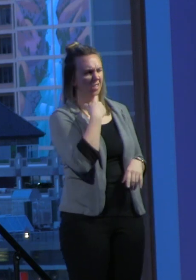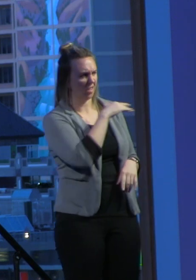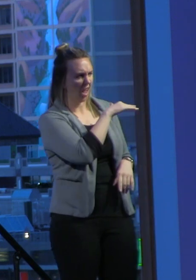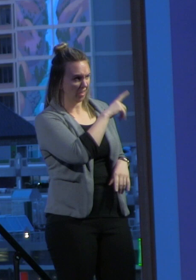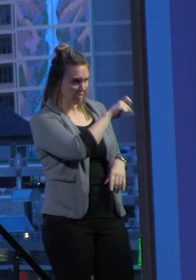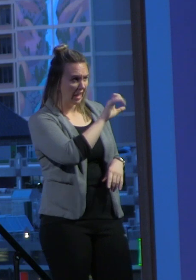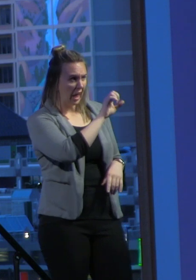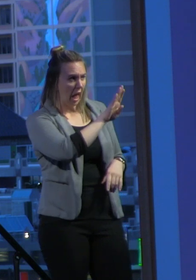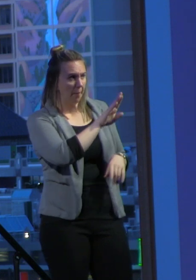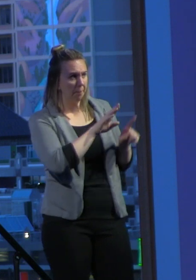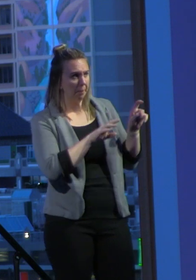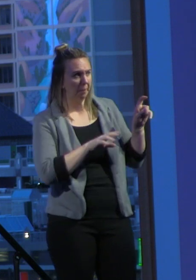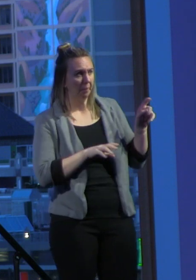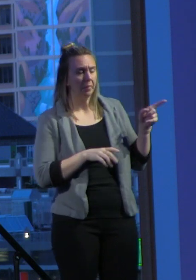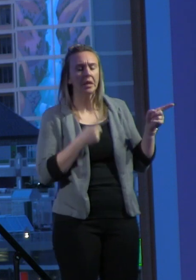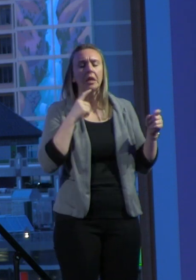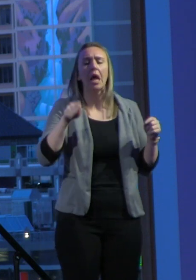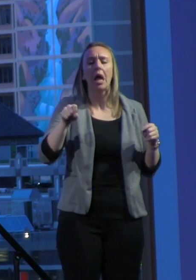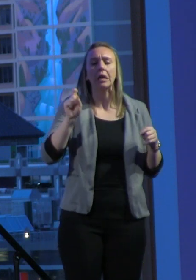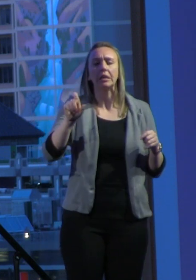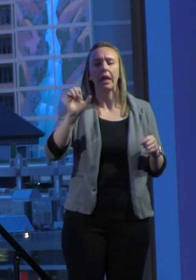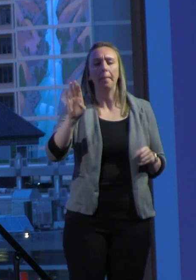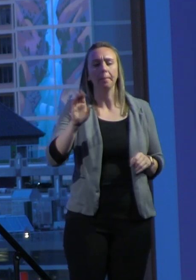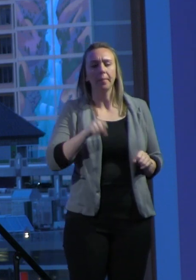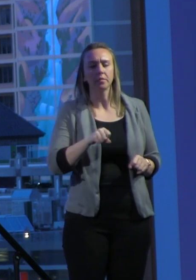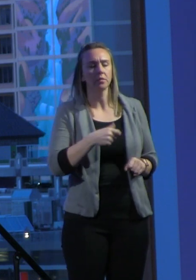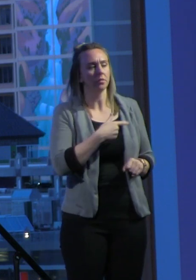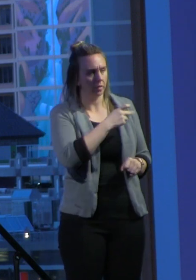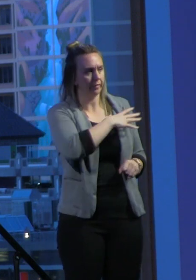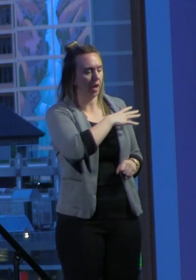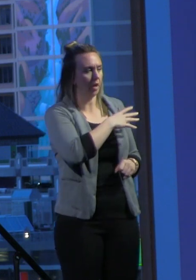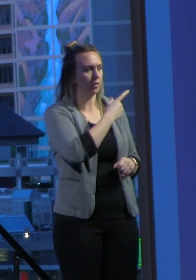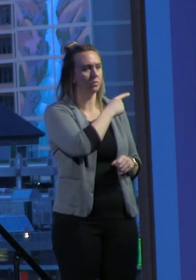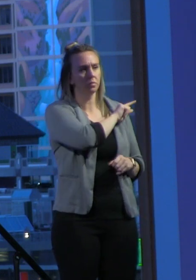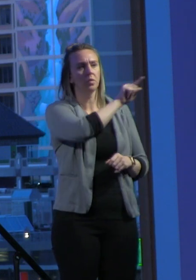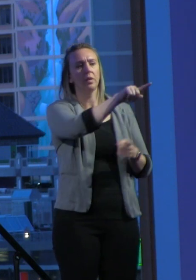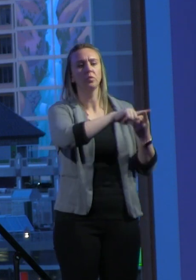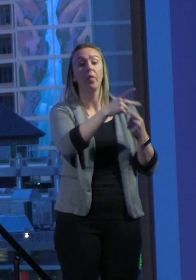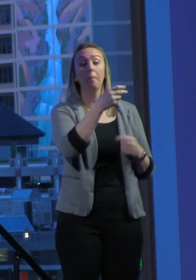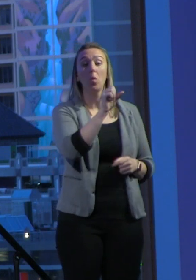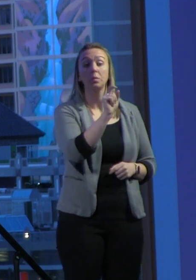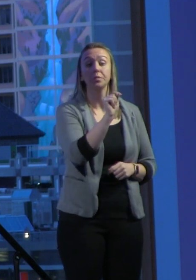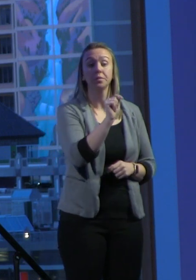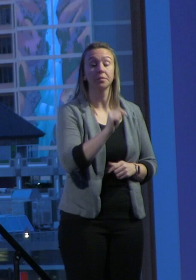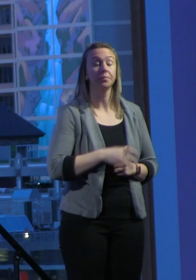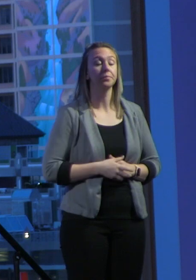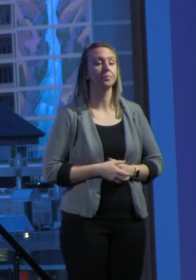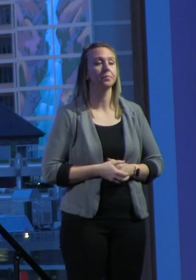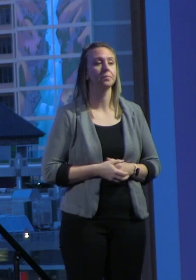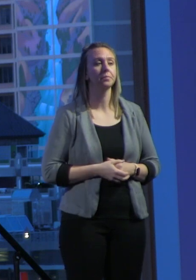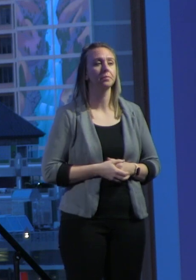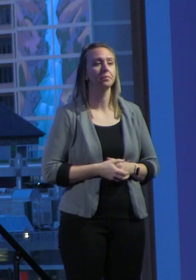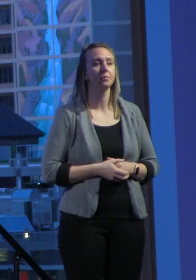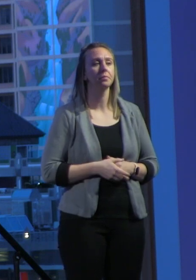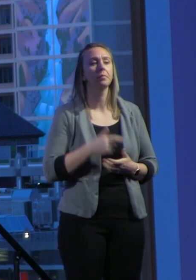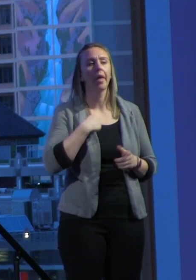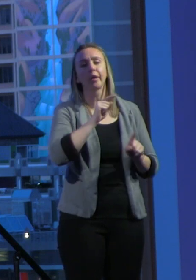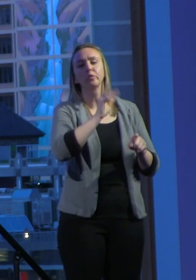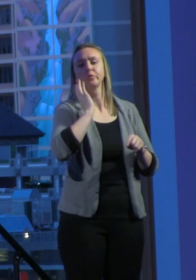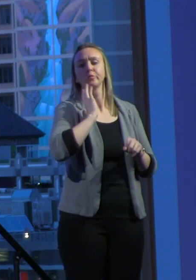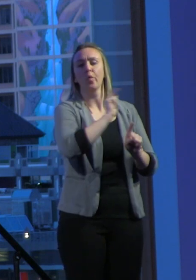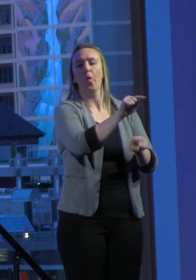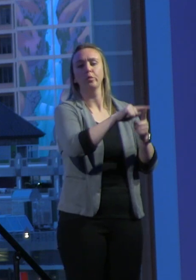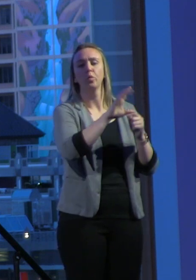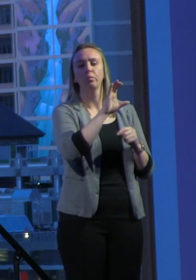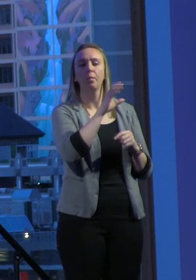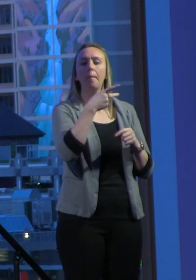need a cab? And he says, yeah, I need a cab. So we headed back to post. And I used to go on post a lot just because, hey, I was a